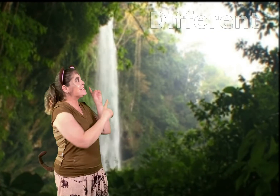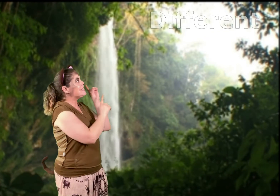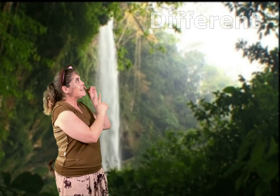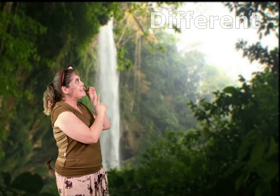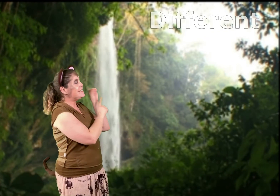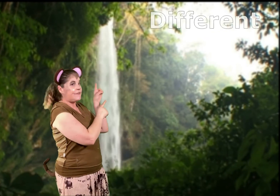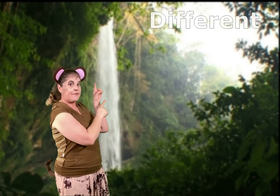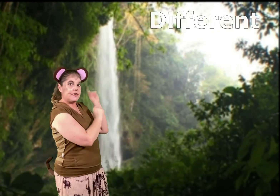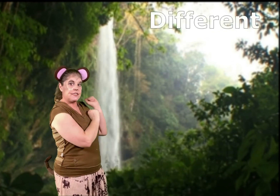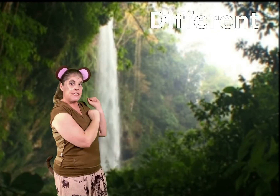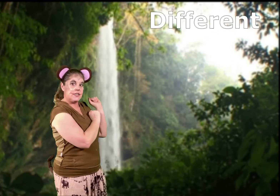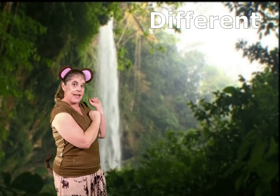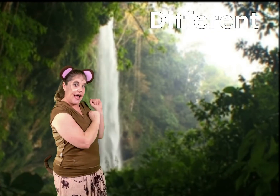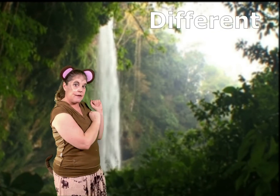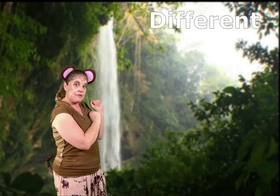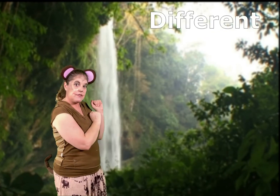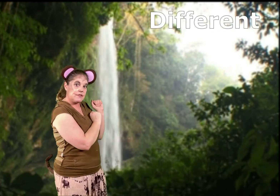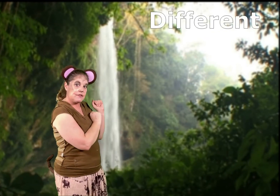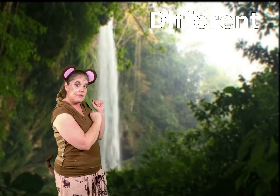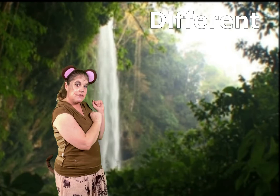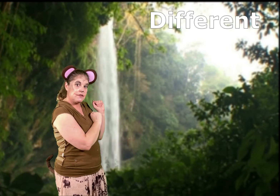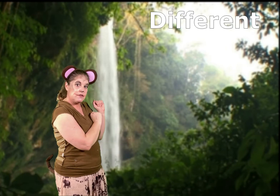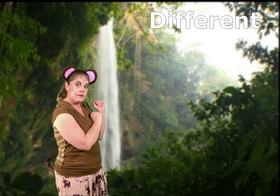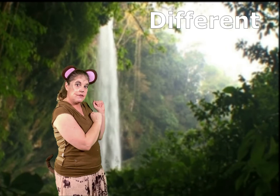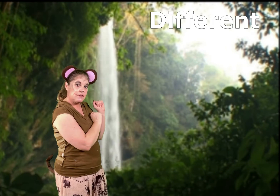plants different to animals?